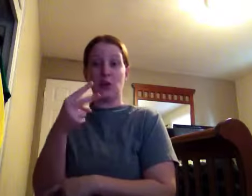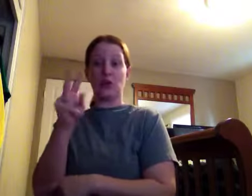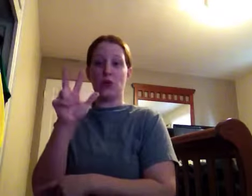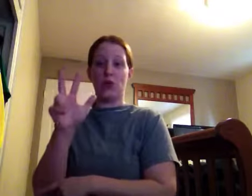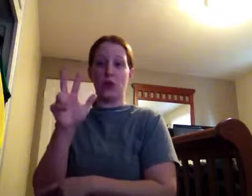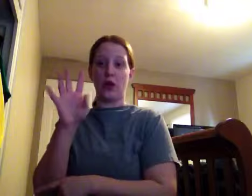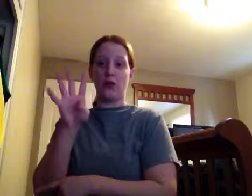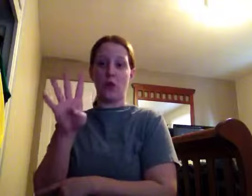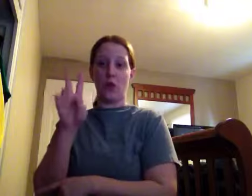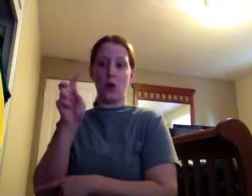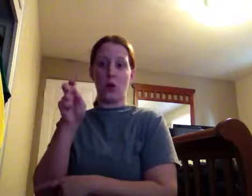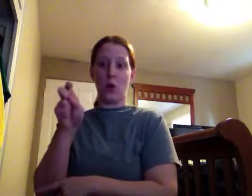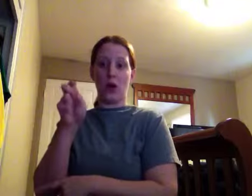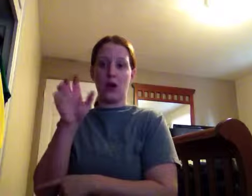34.59%.